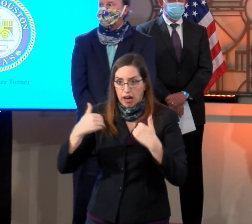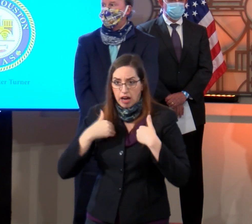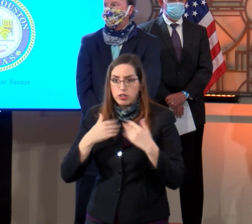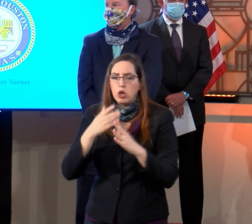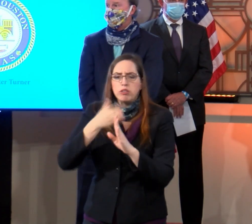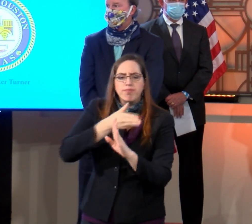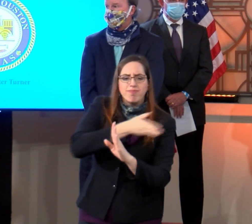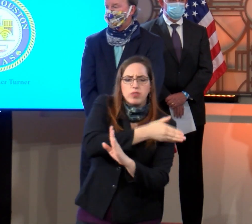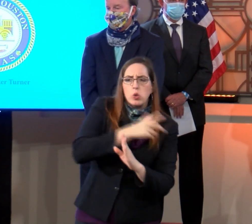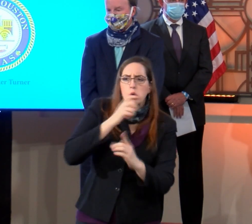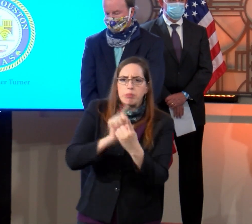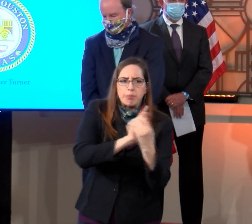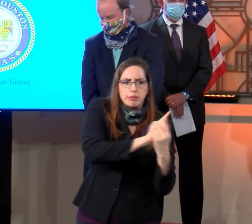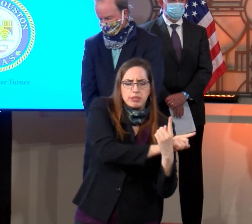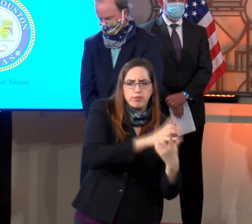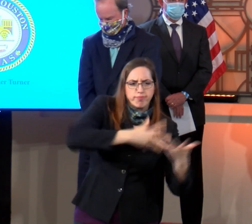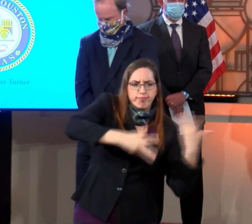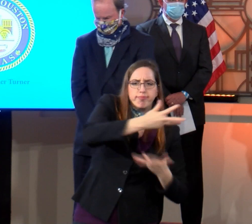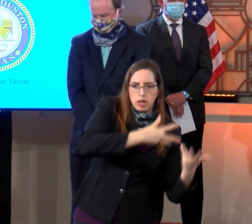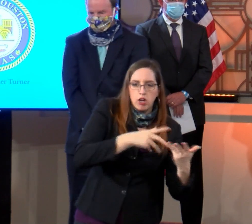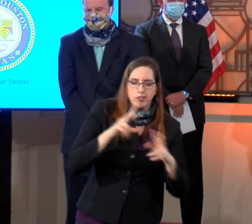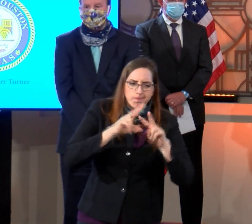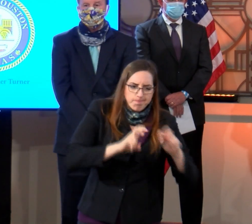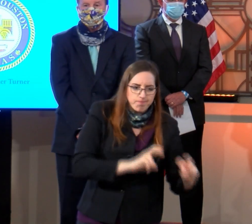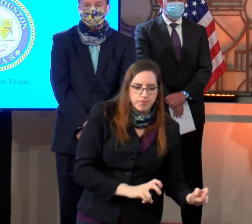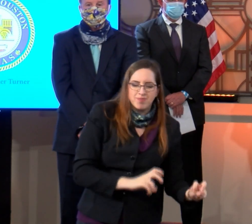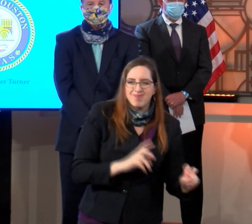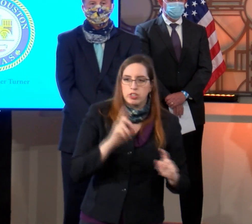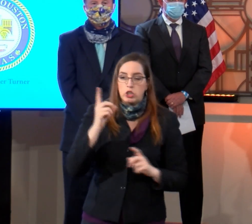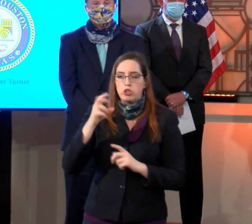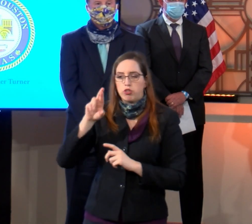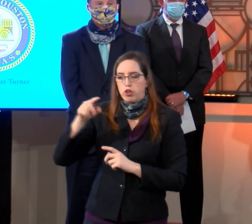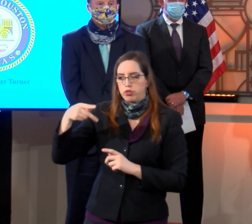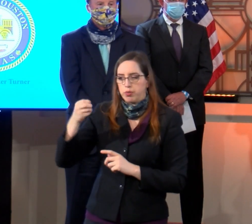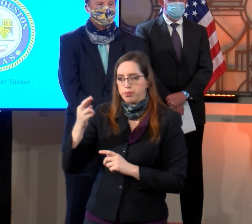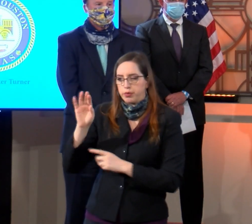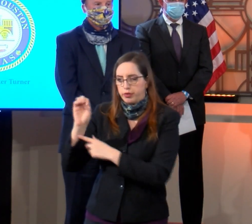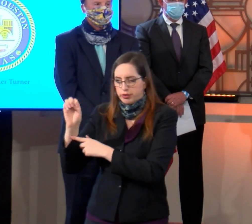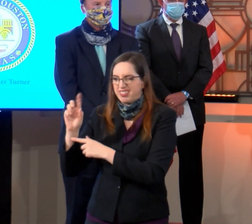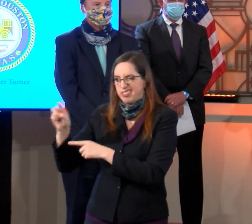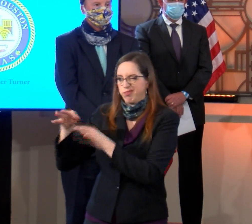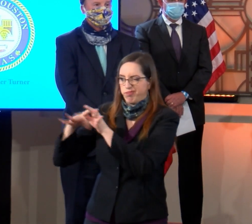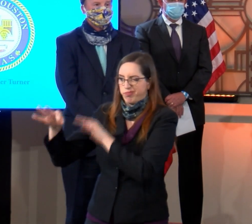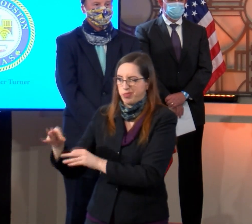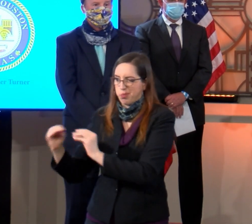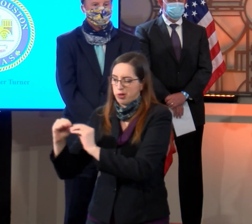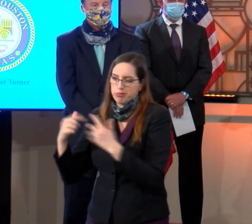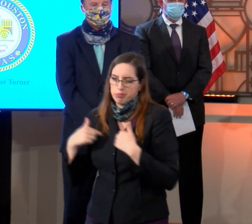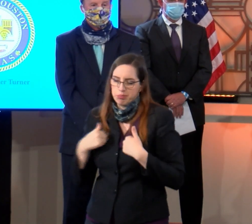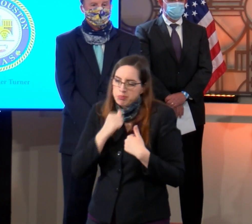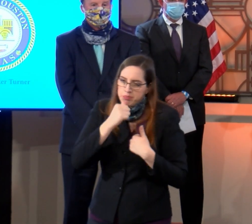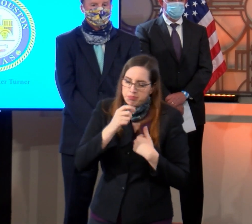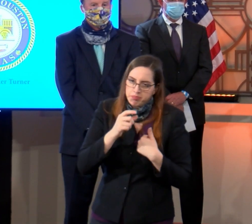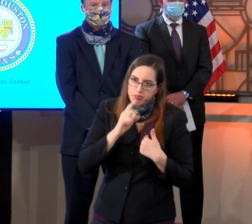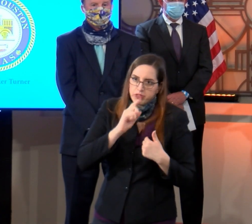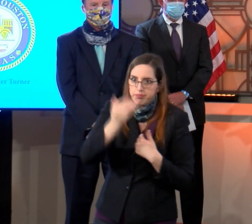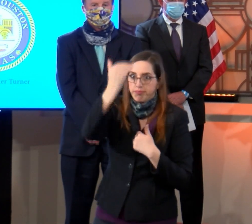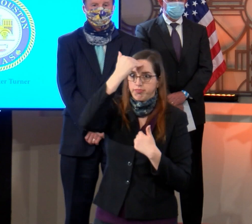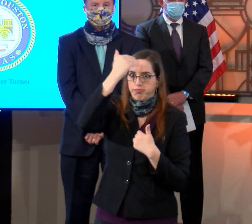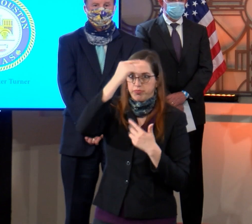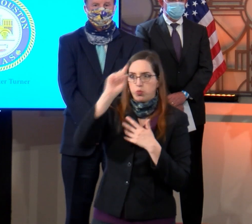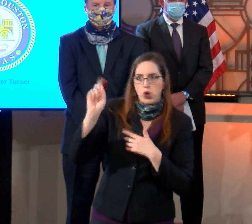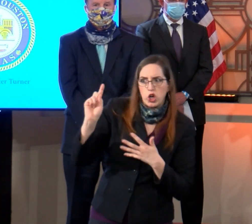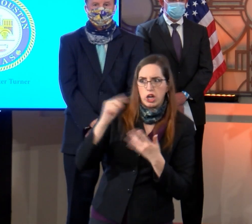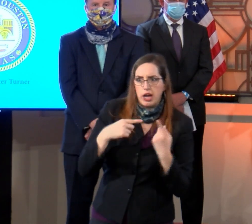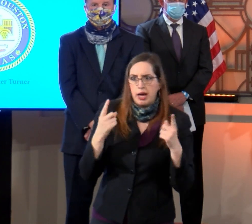testing. I'll leave it up to Dr. Purse to speak to that. I'm not quite familiar with where the contact tracing is taking